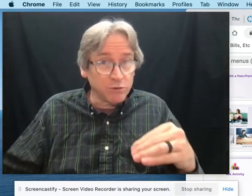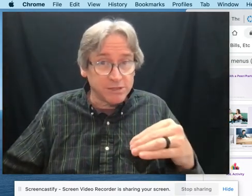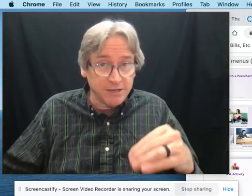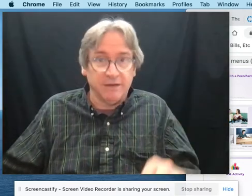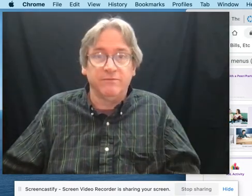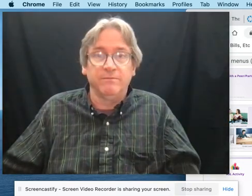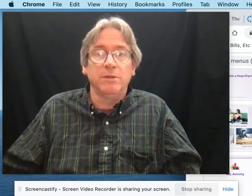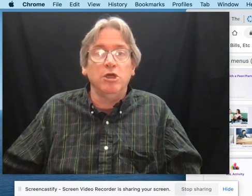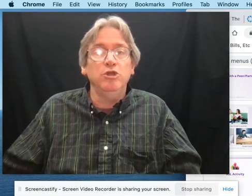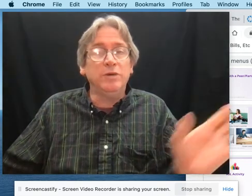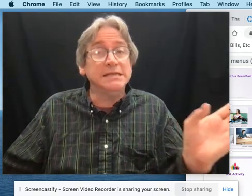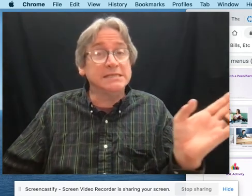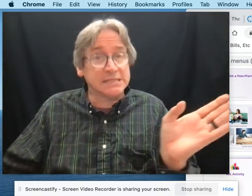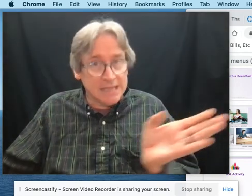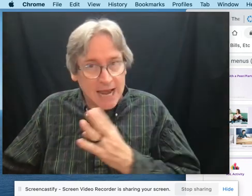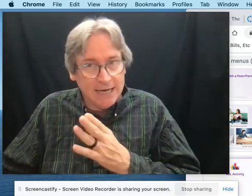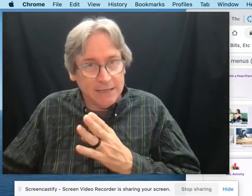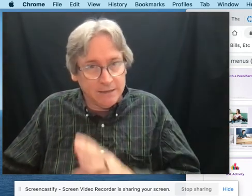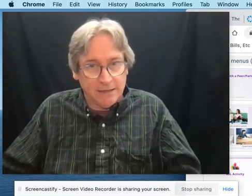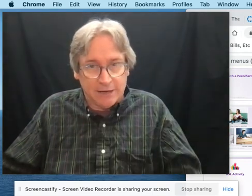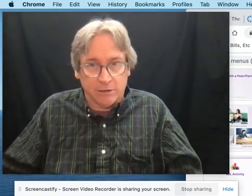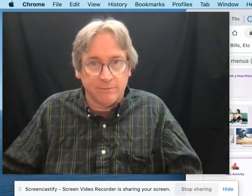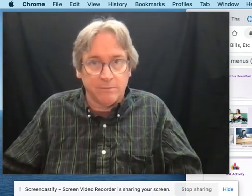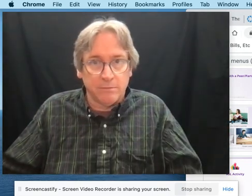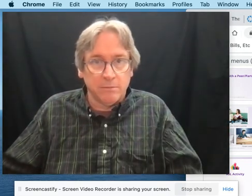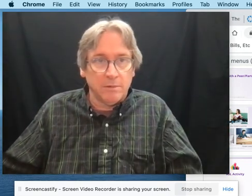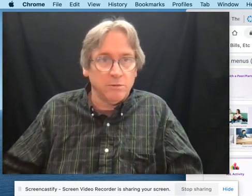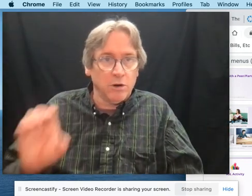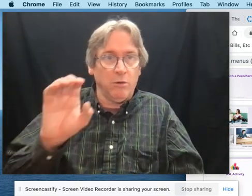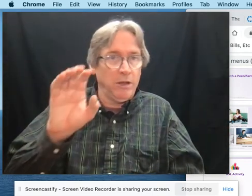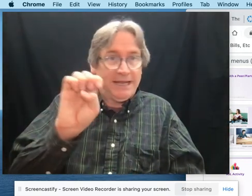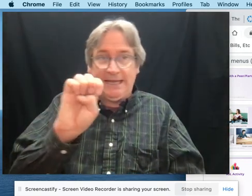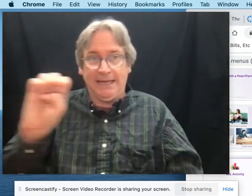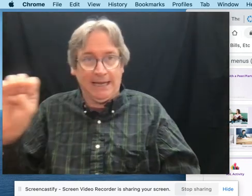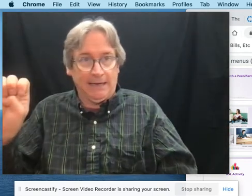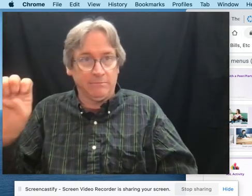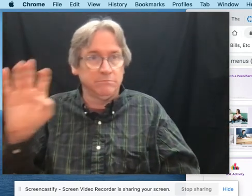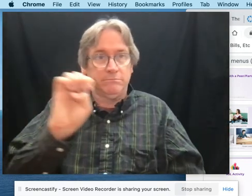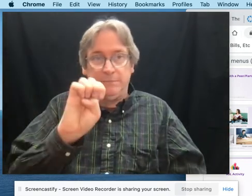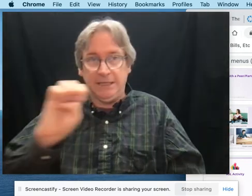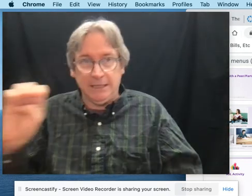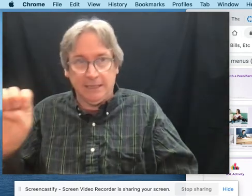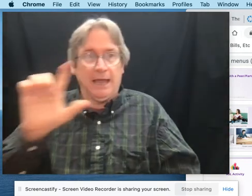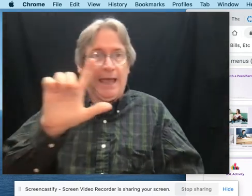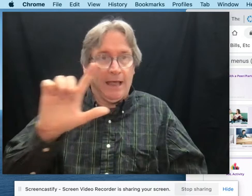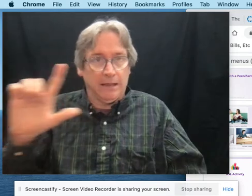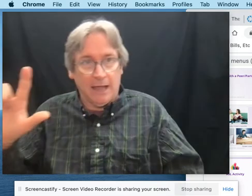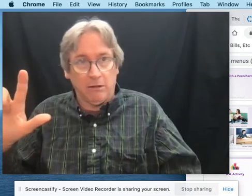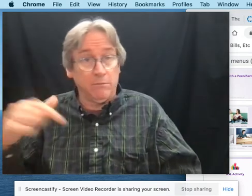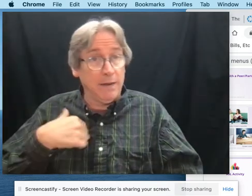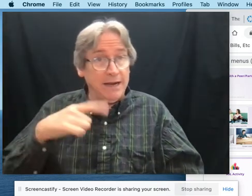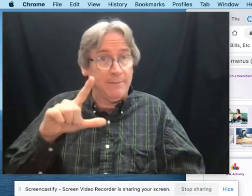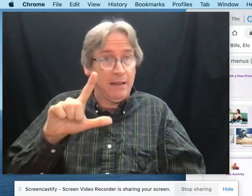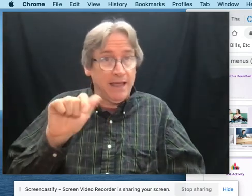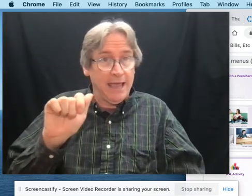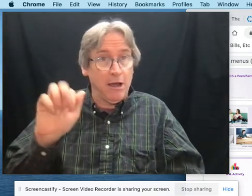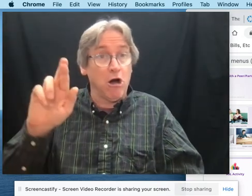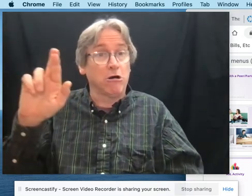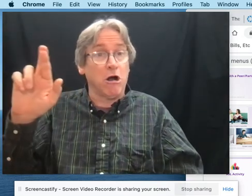are some rules to think of. You can slide the letter where it will, like E-E, E-E-L-L, my